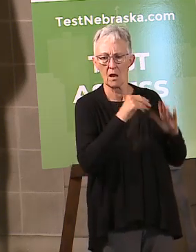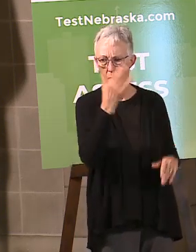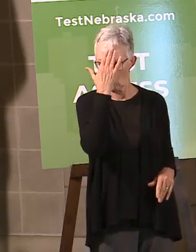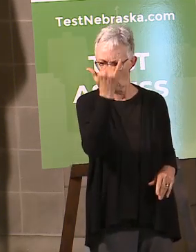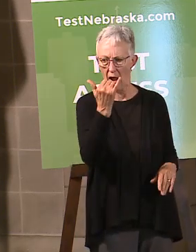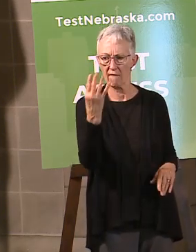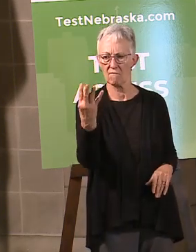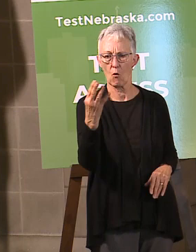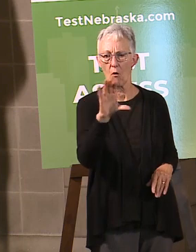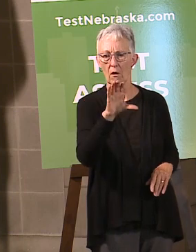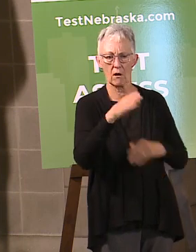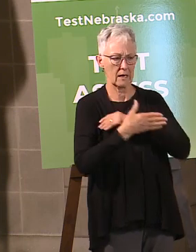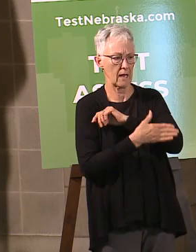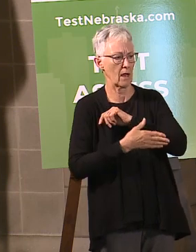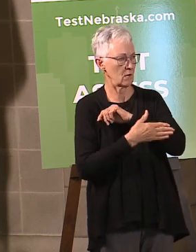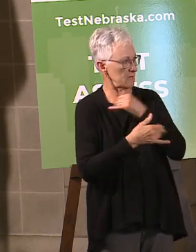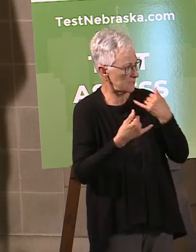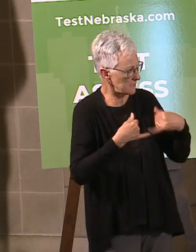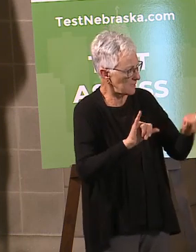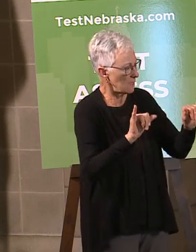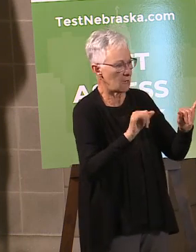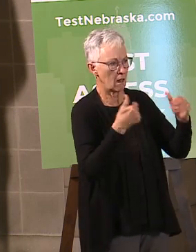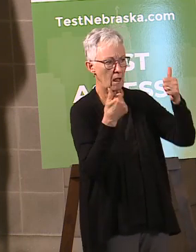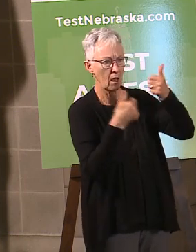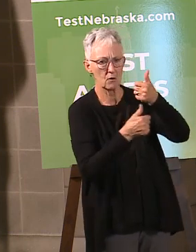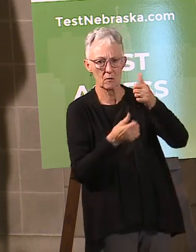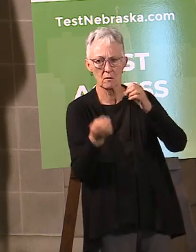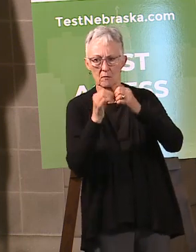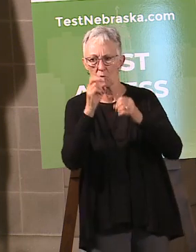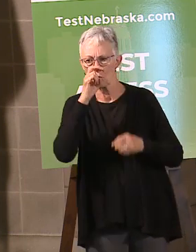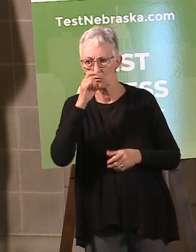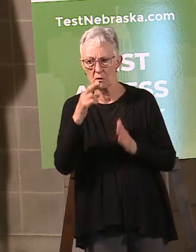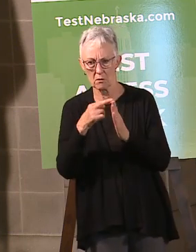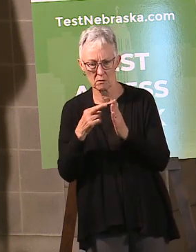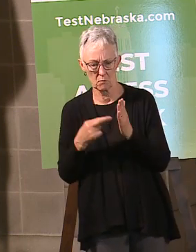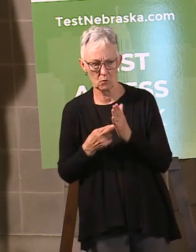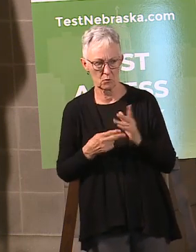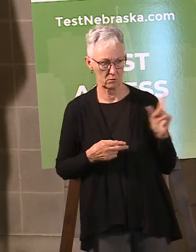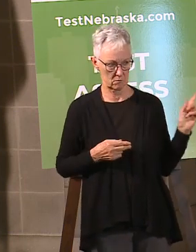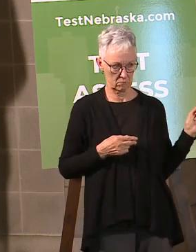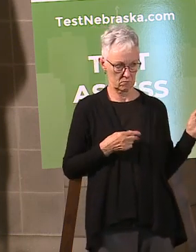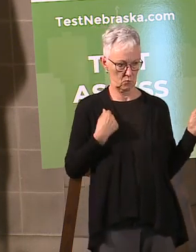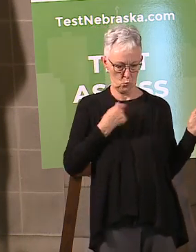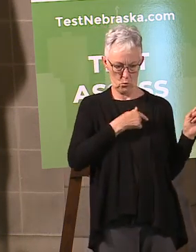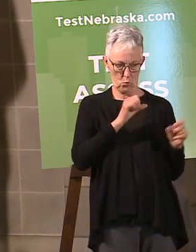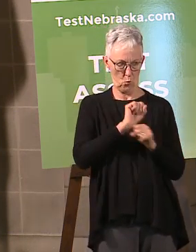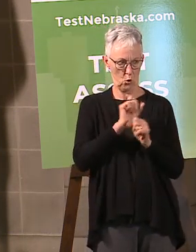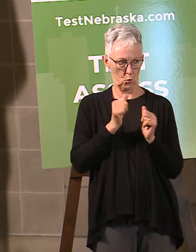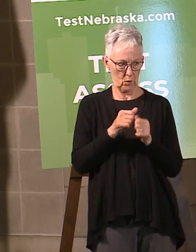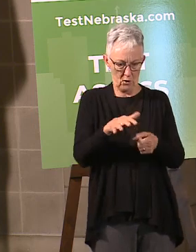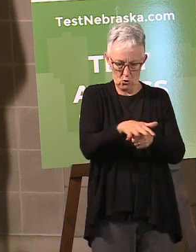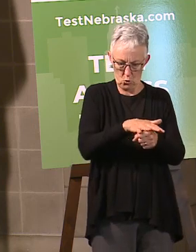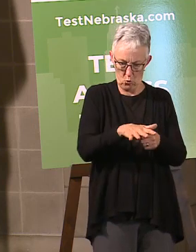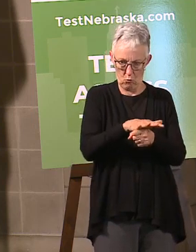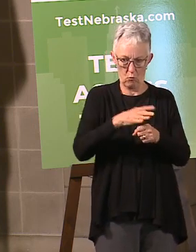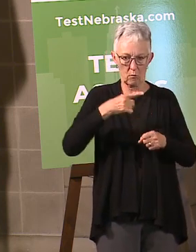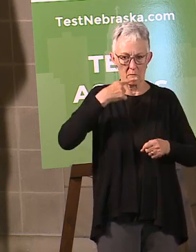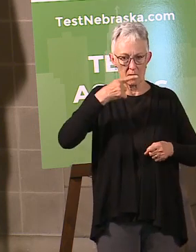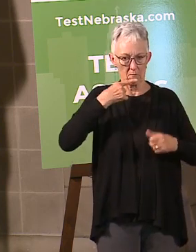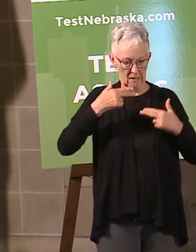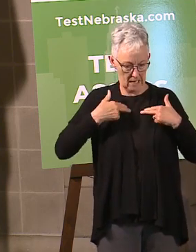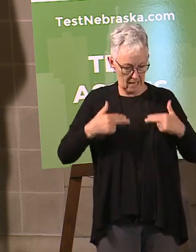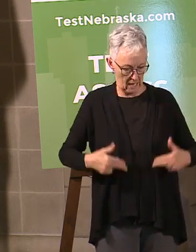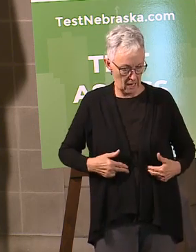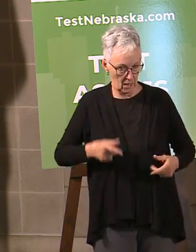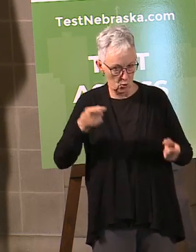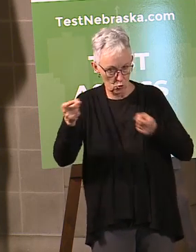with a variety of people with regard to crafting these DHMs. So, for example, we work with all the local public health directors. We talk to the folks at UNMC.